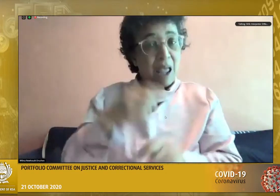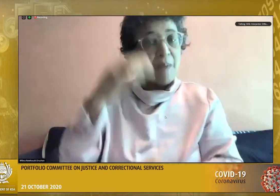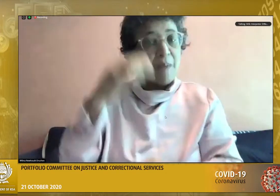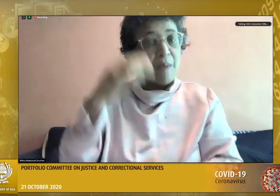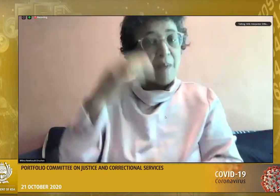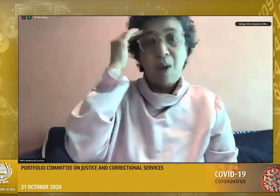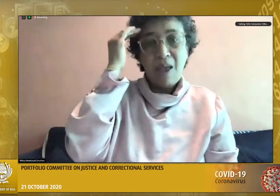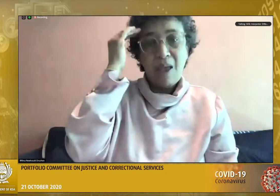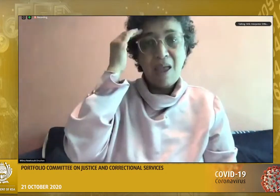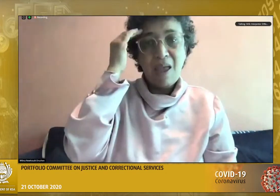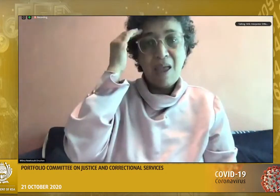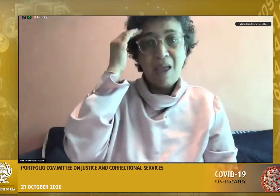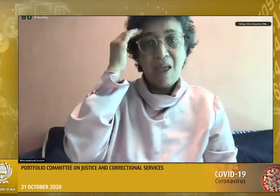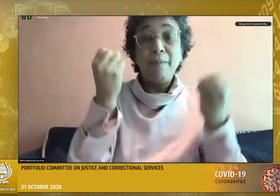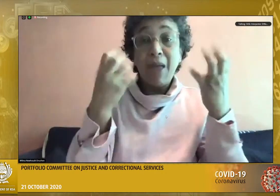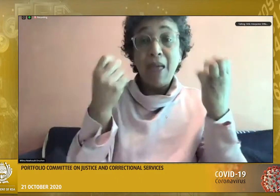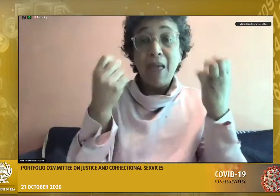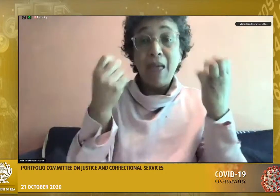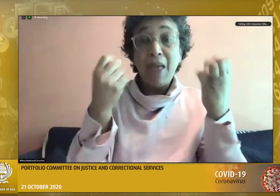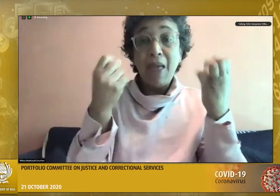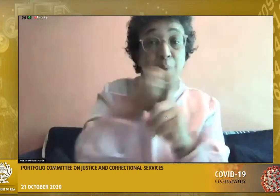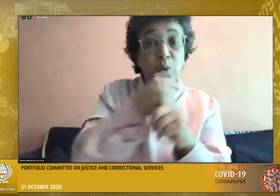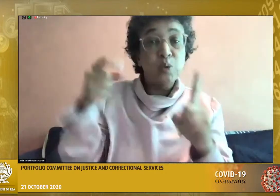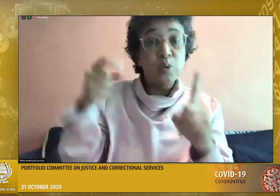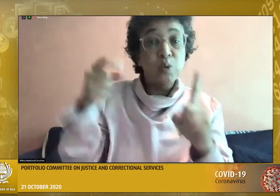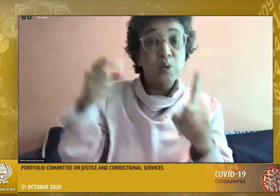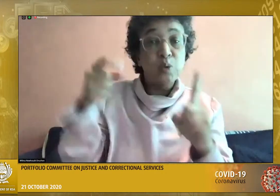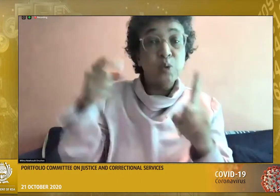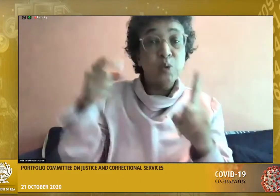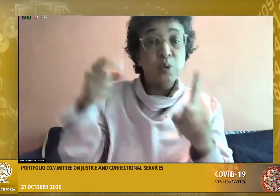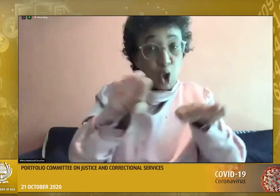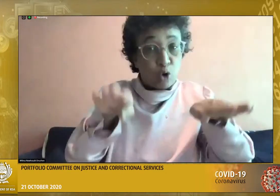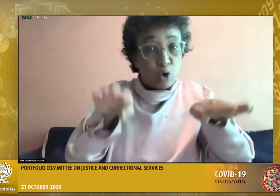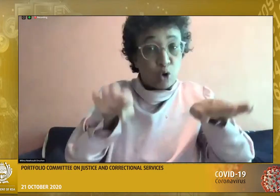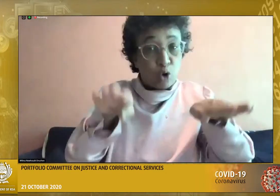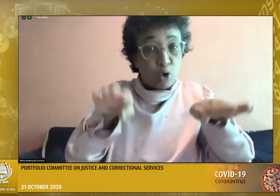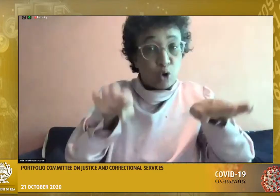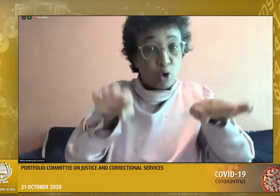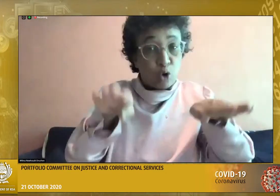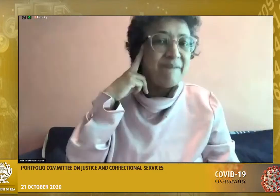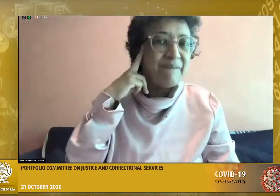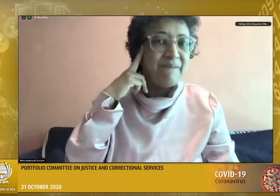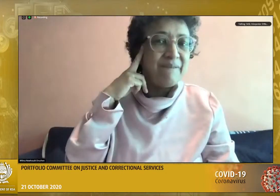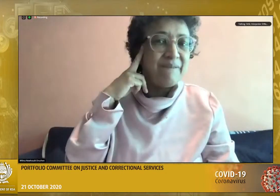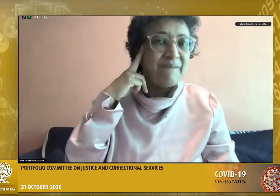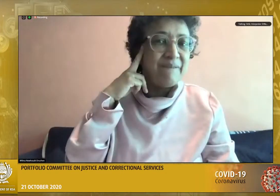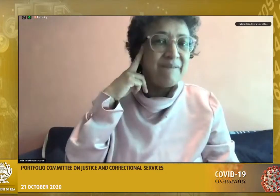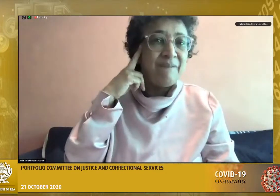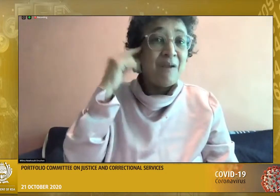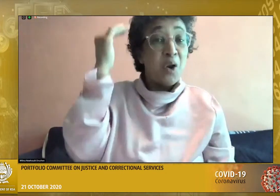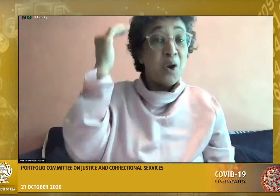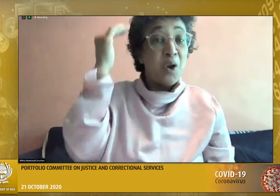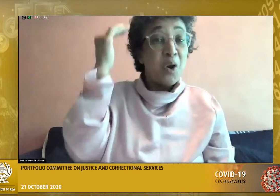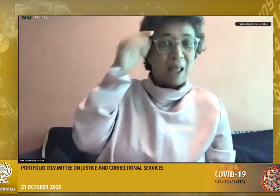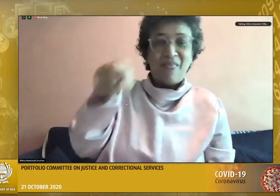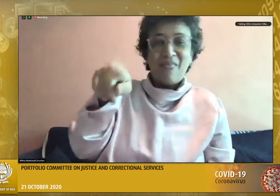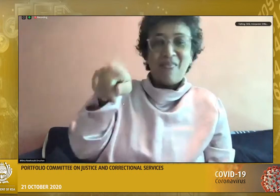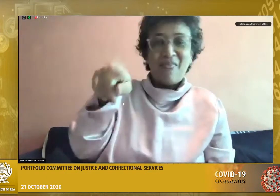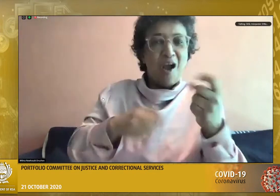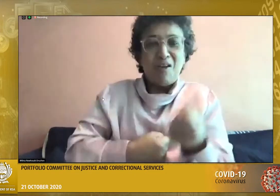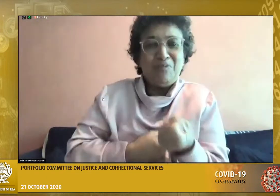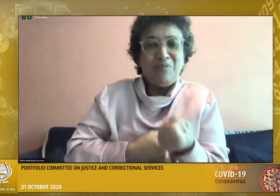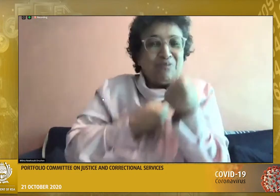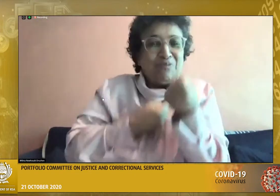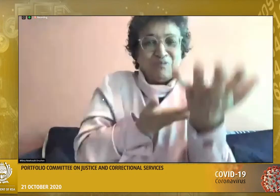covers all of them. Because I am aware that abuse to children who are